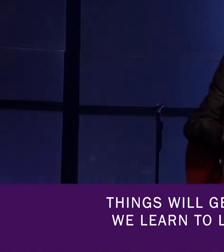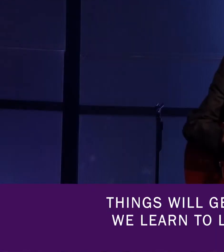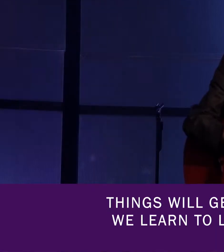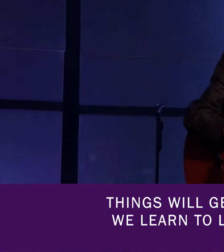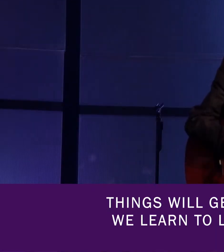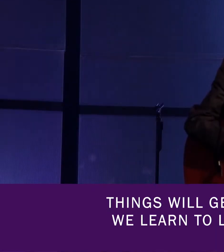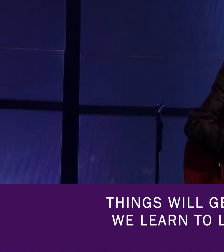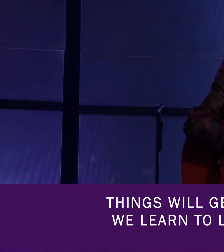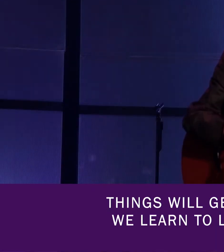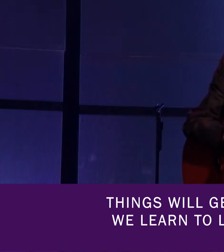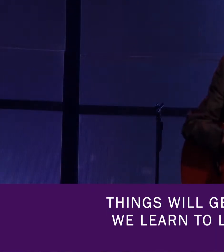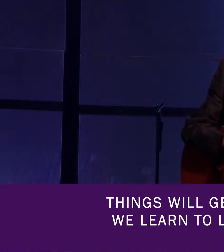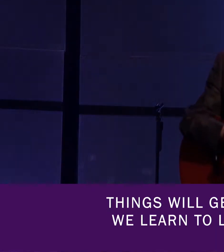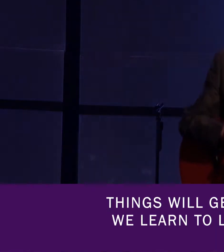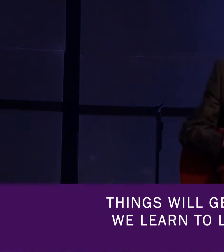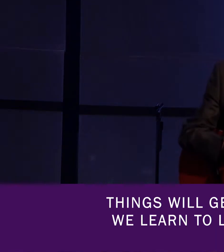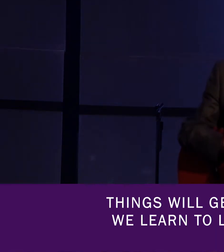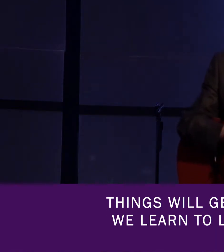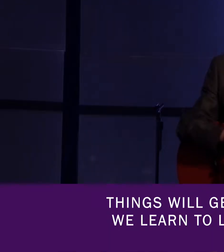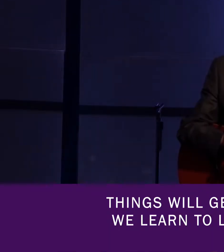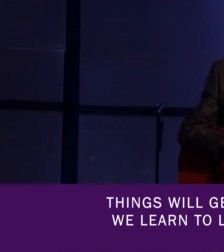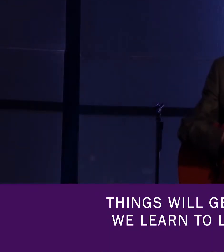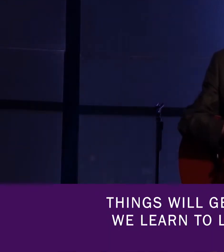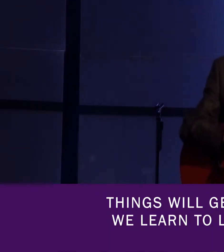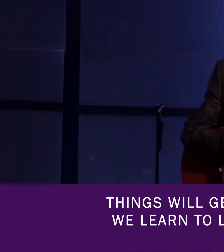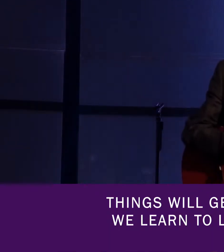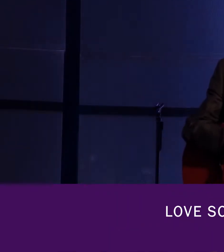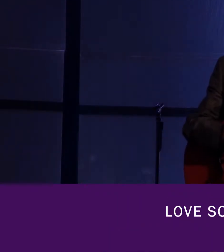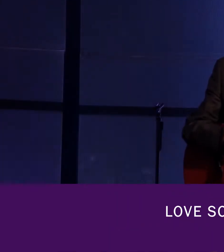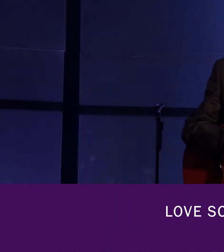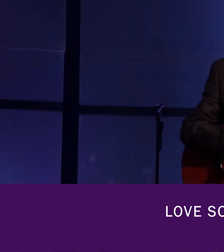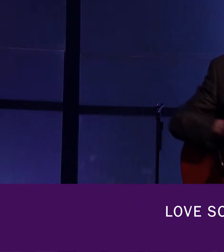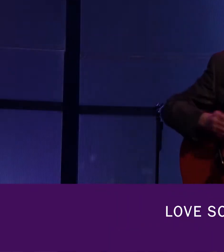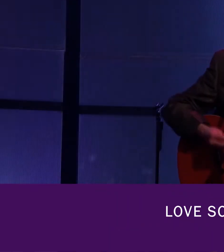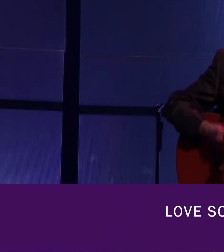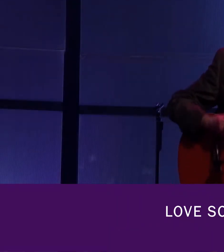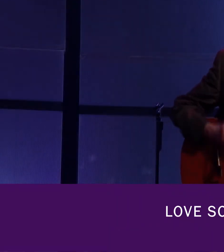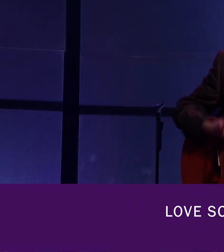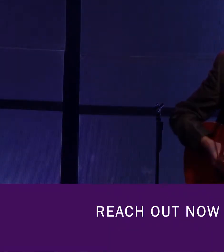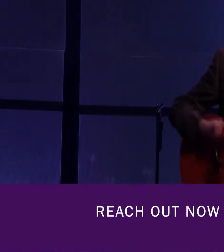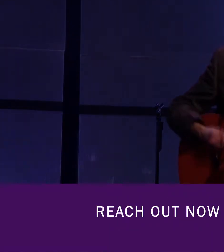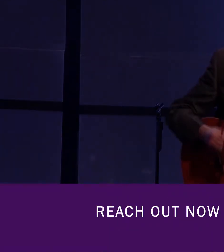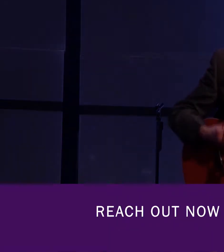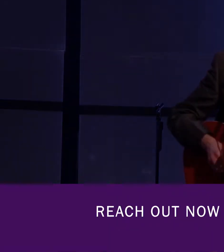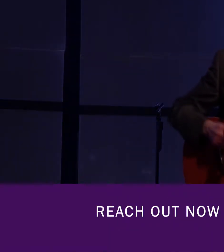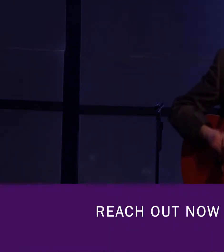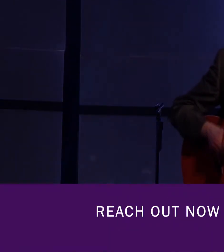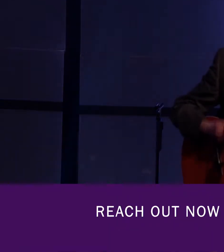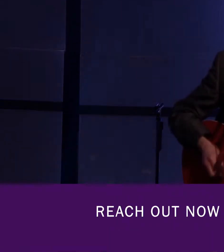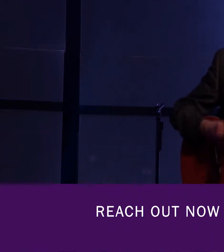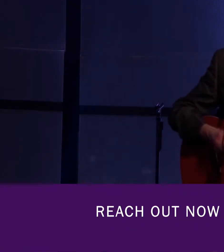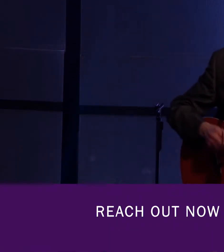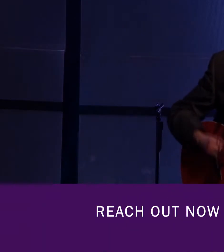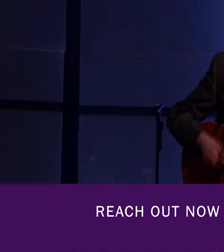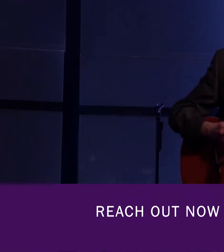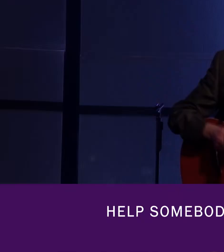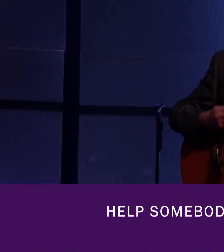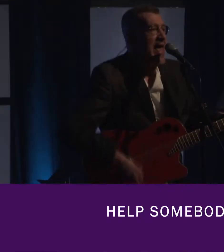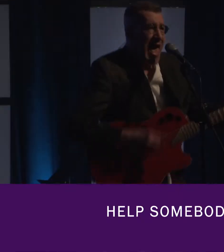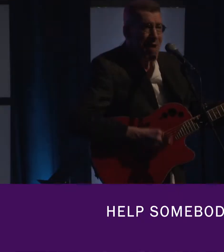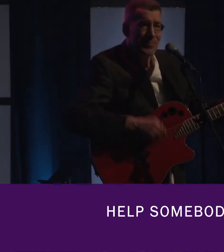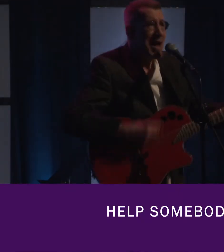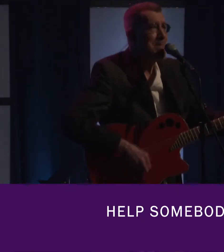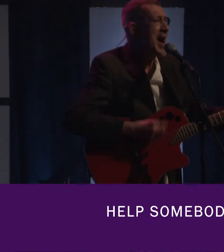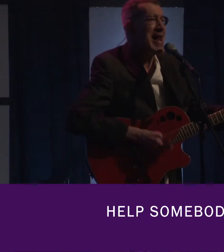can. Things will get better when we learn to love somebody, love somebody. Reach out now and take a